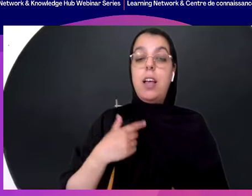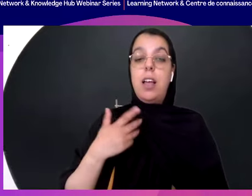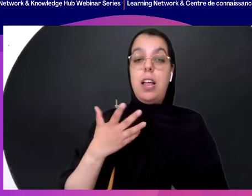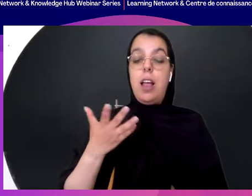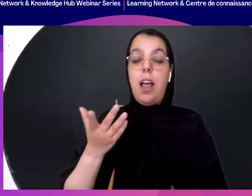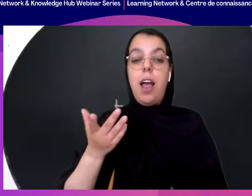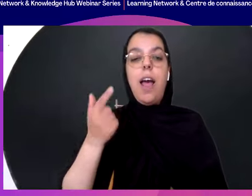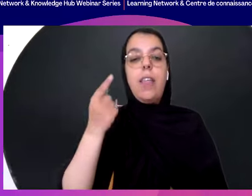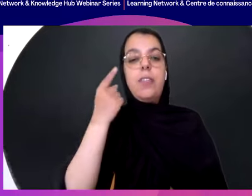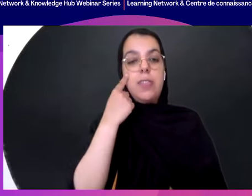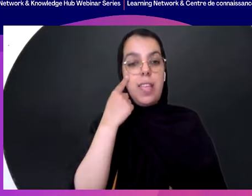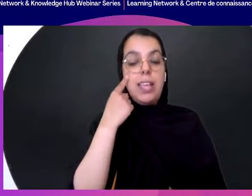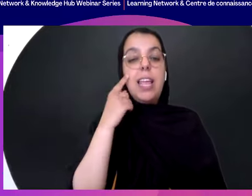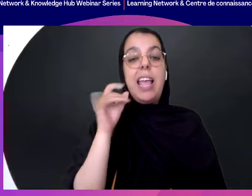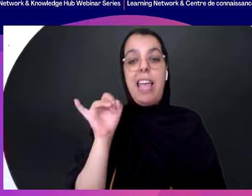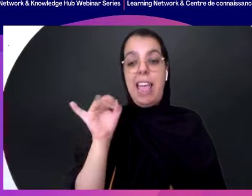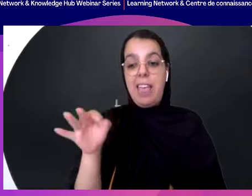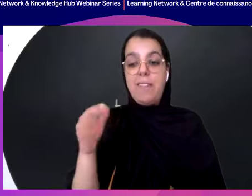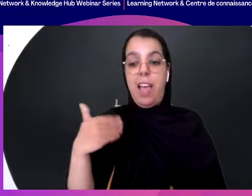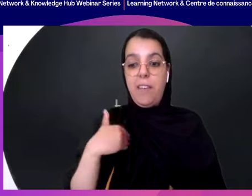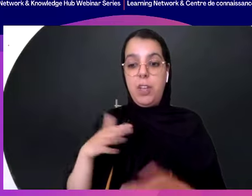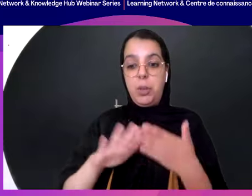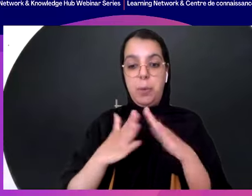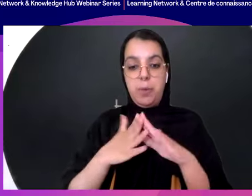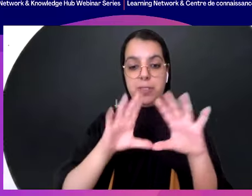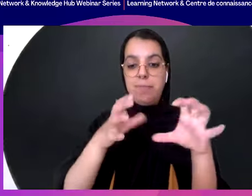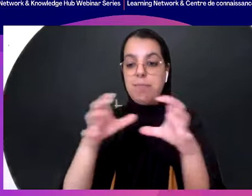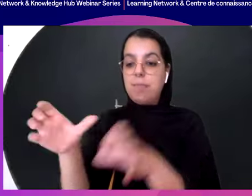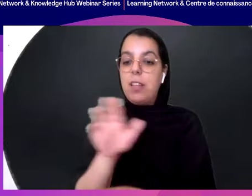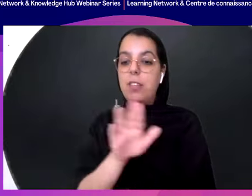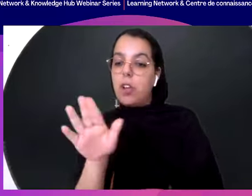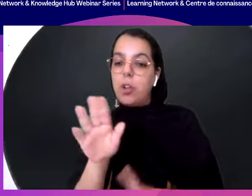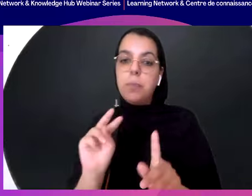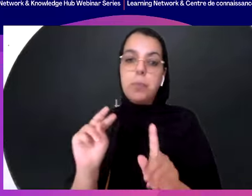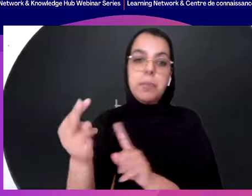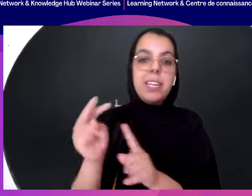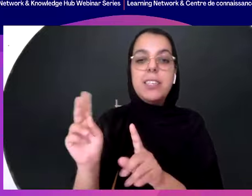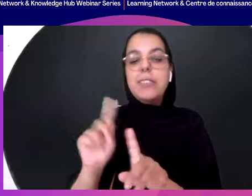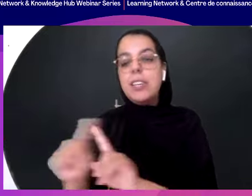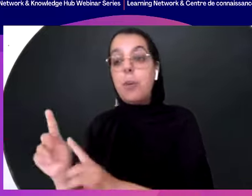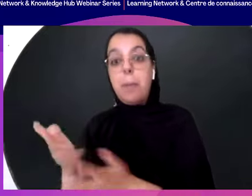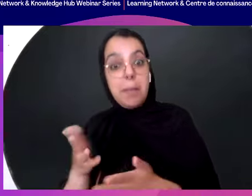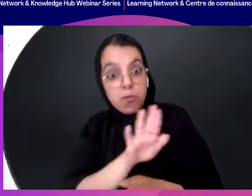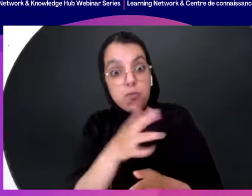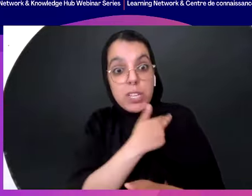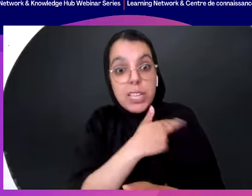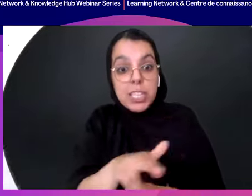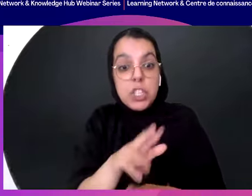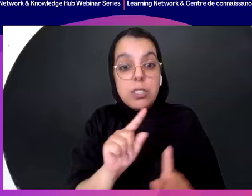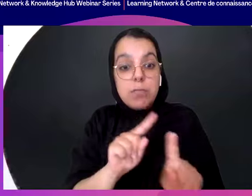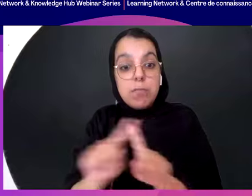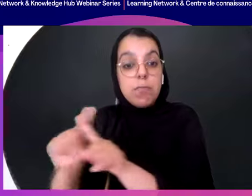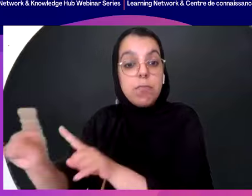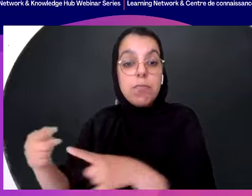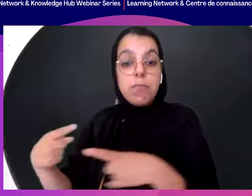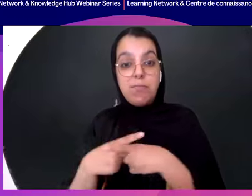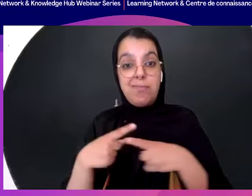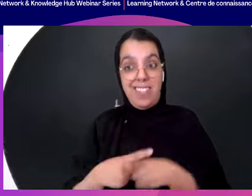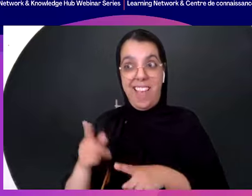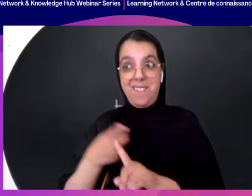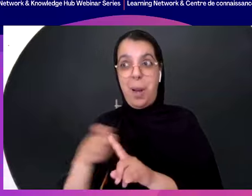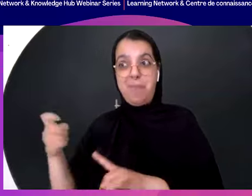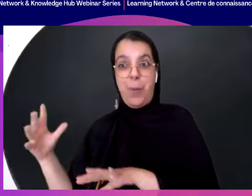communities where there are different perspectives and maybe different religions and these different things, that we know that is from